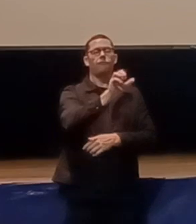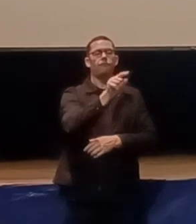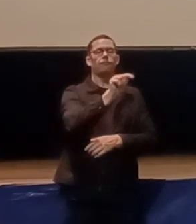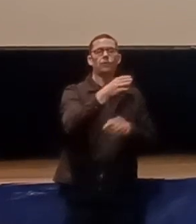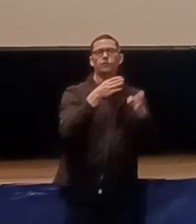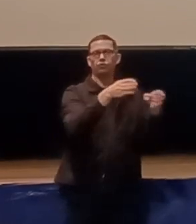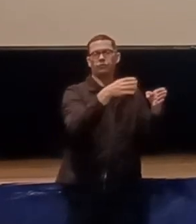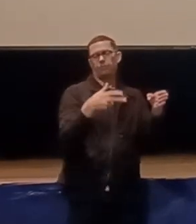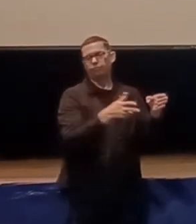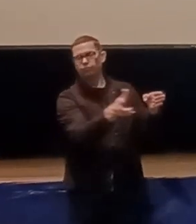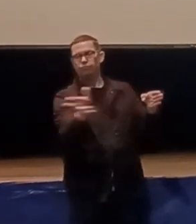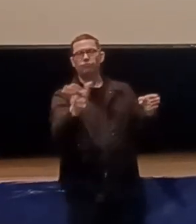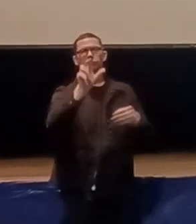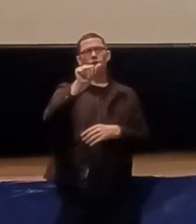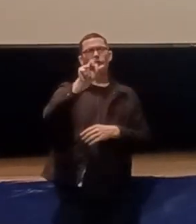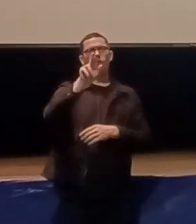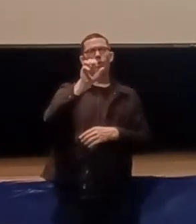Way.